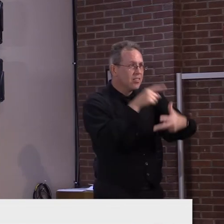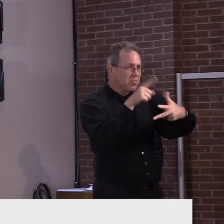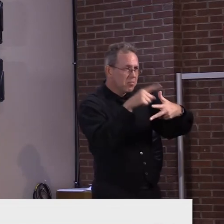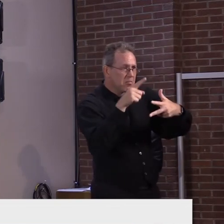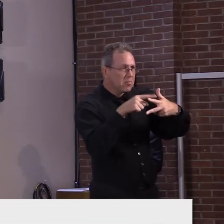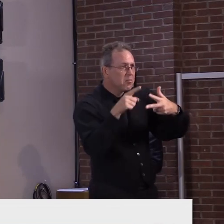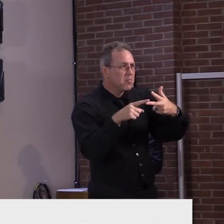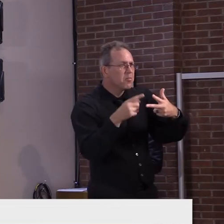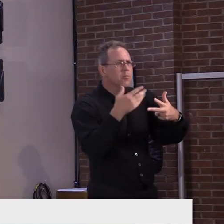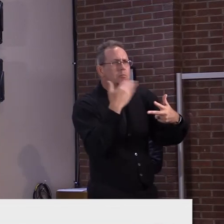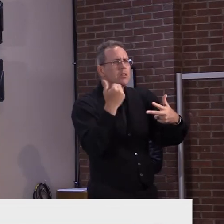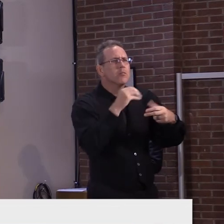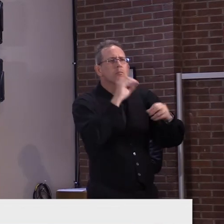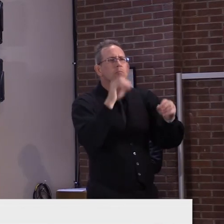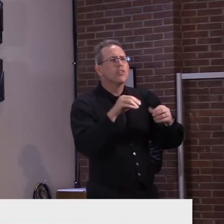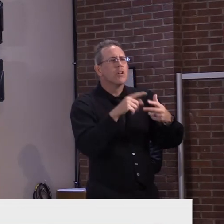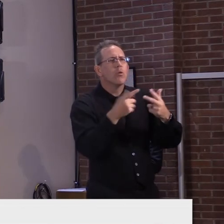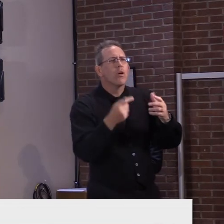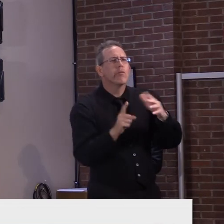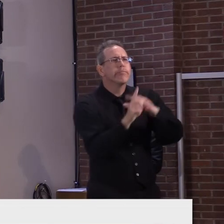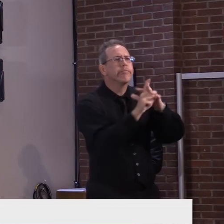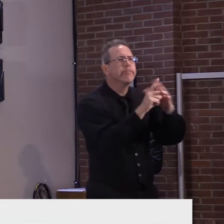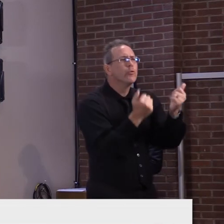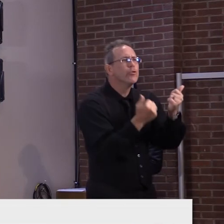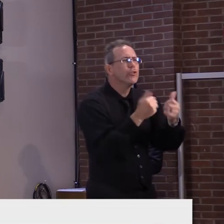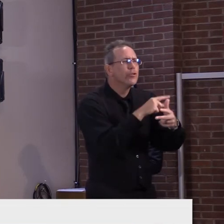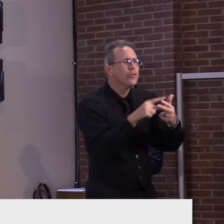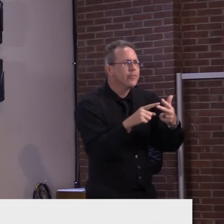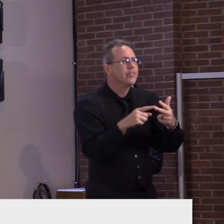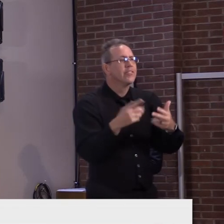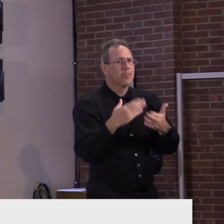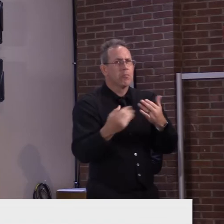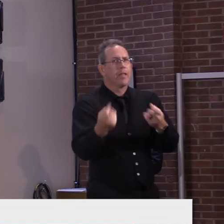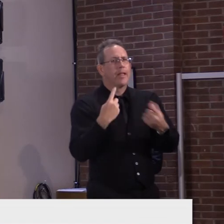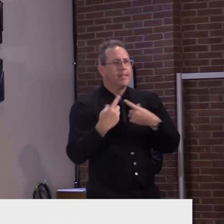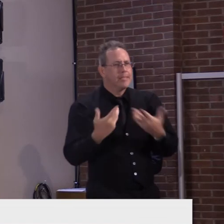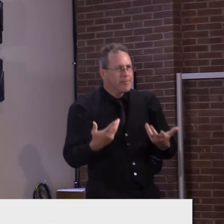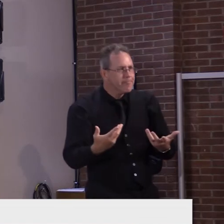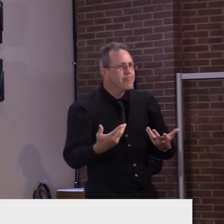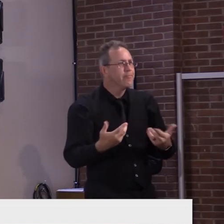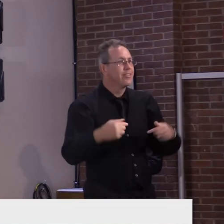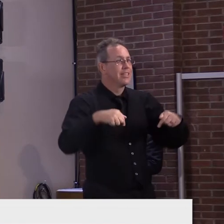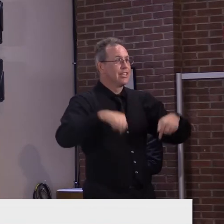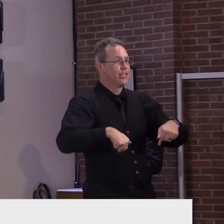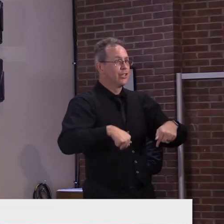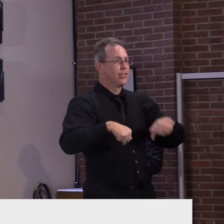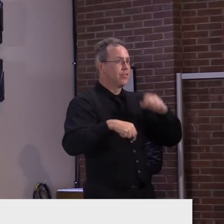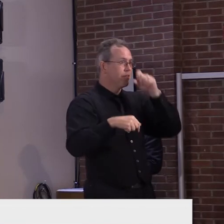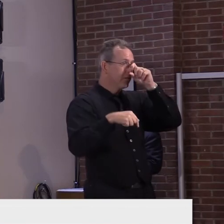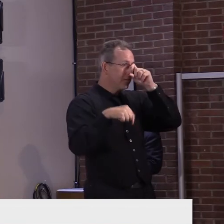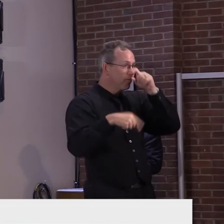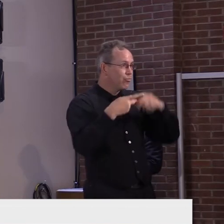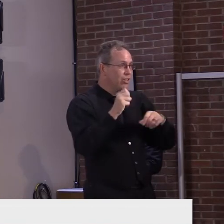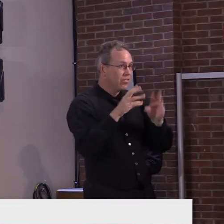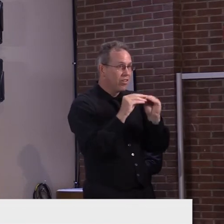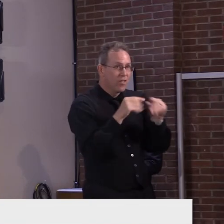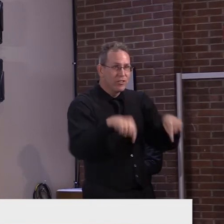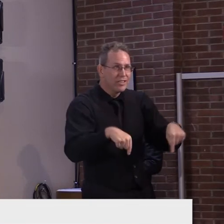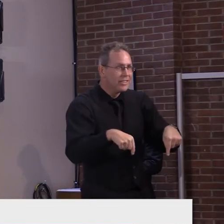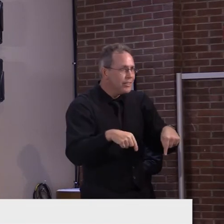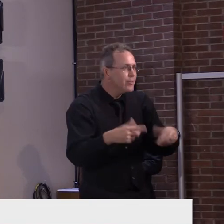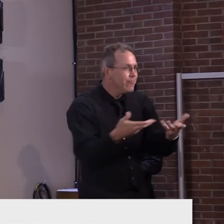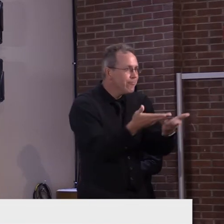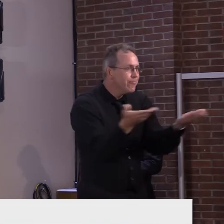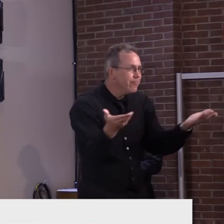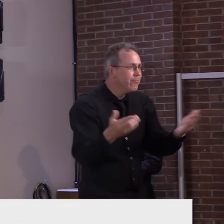cases. And we've covered this in a couple of press conferences. The vaccine that the smallest number of